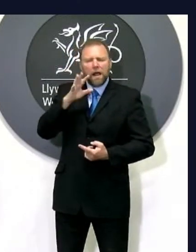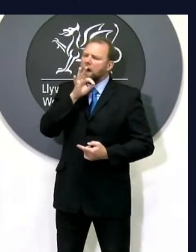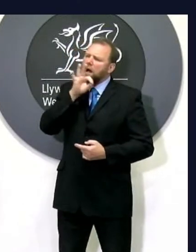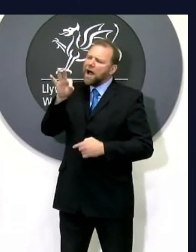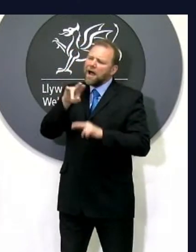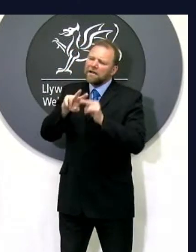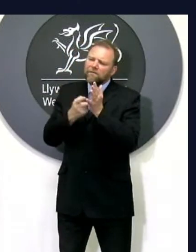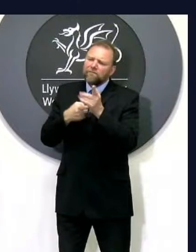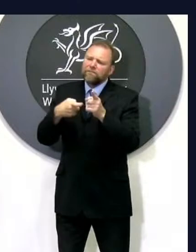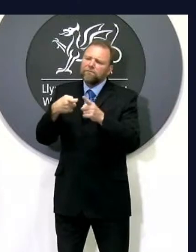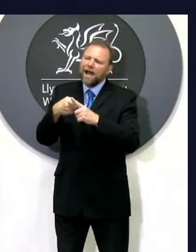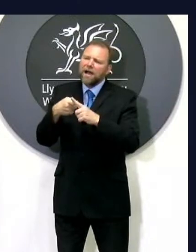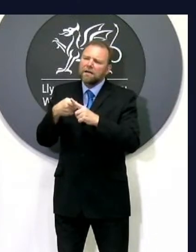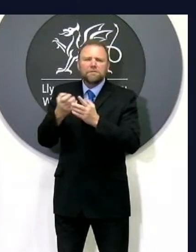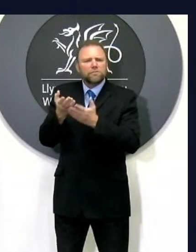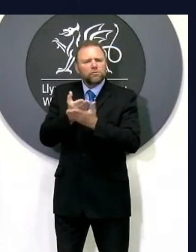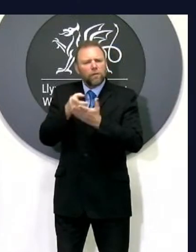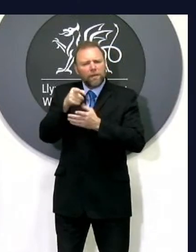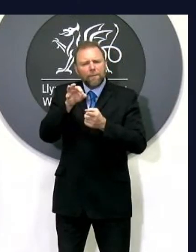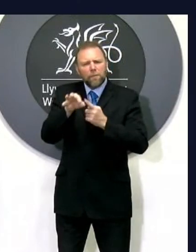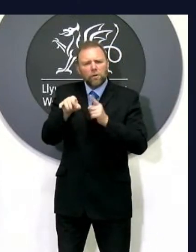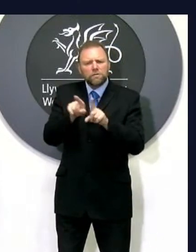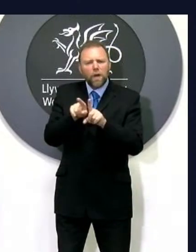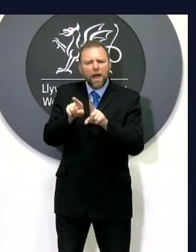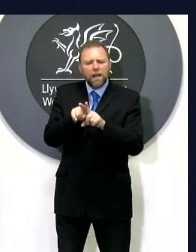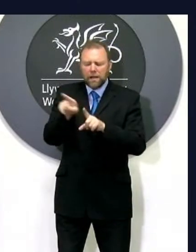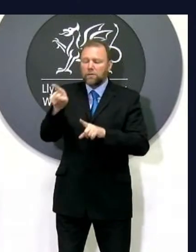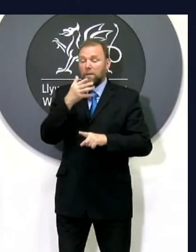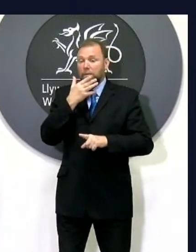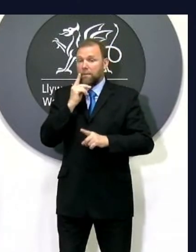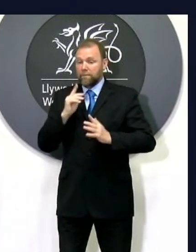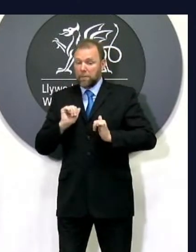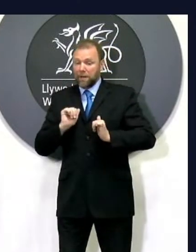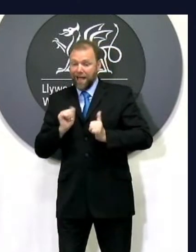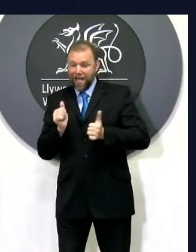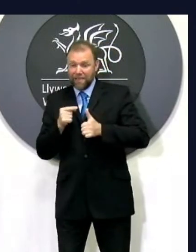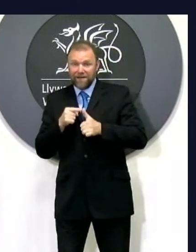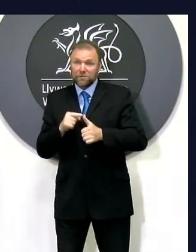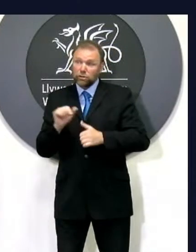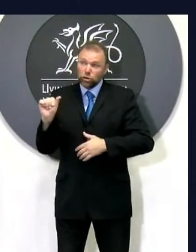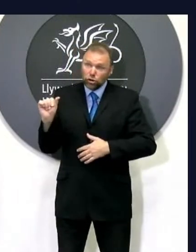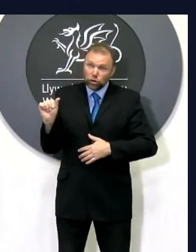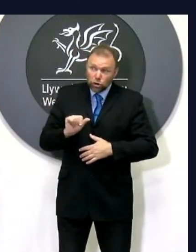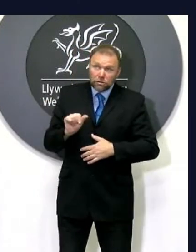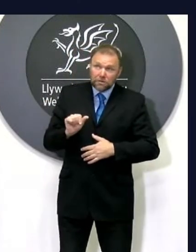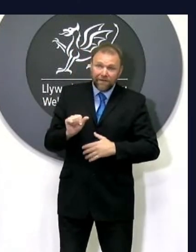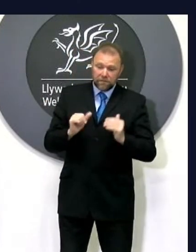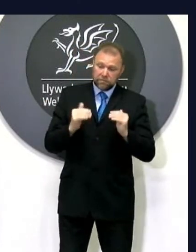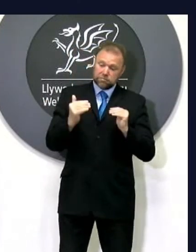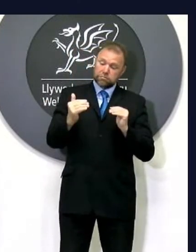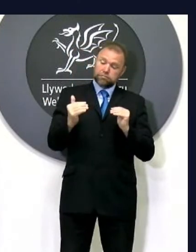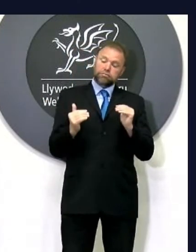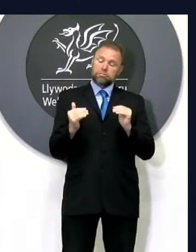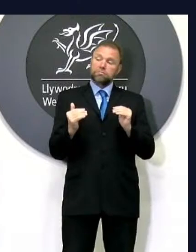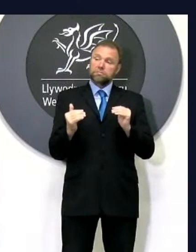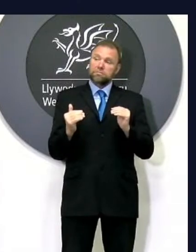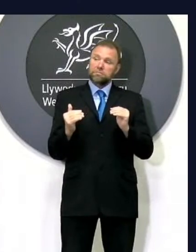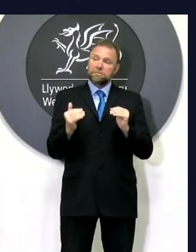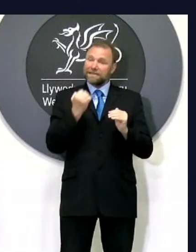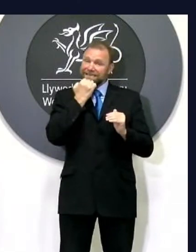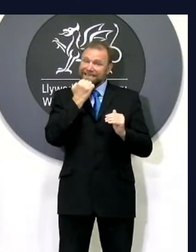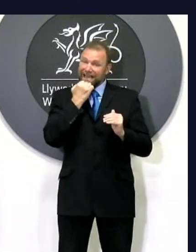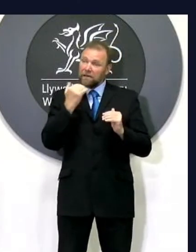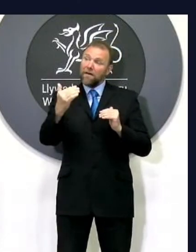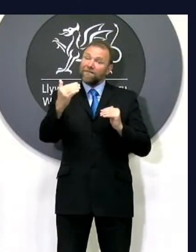just to address that specific point, the public health advice about whether or not we should have moved that date forward to